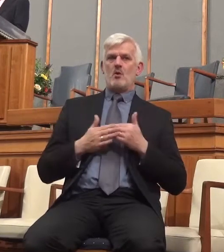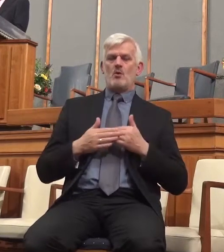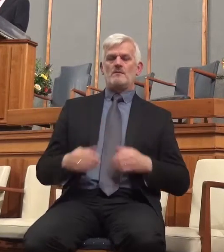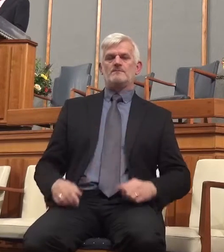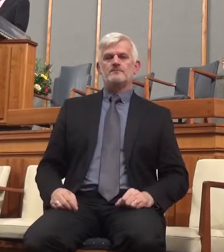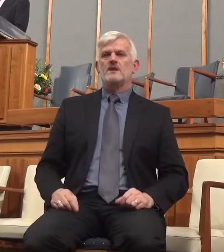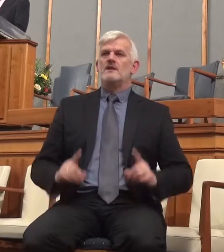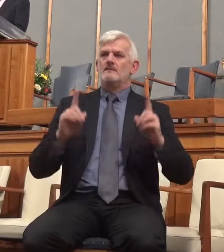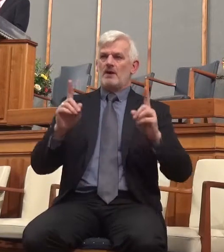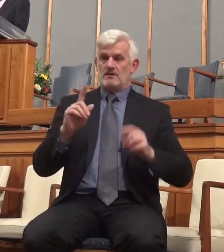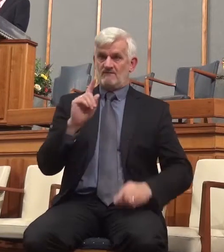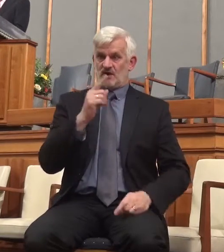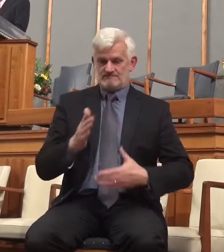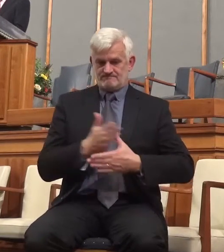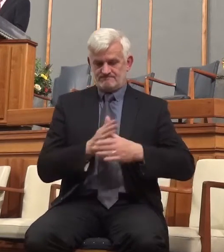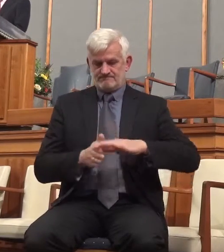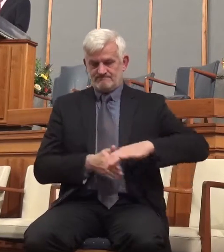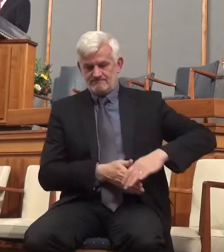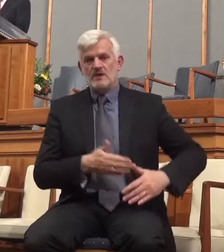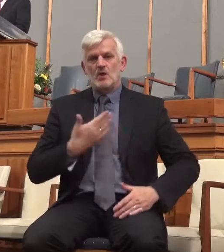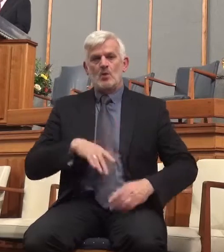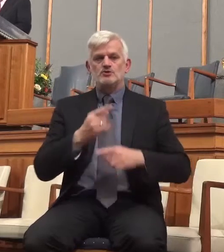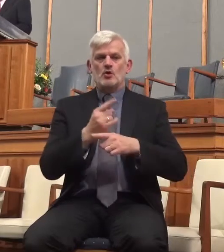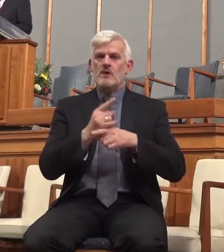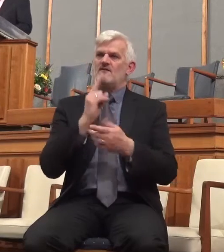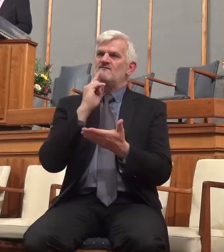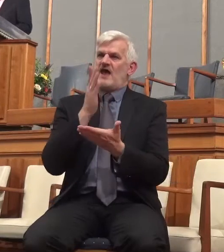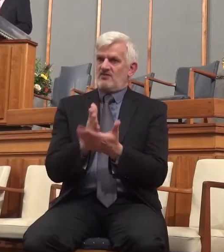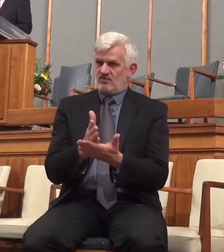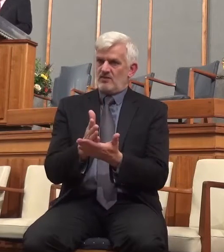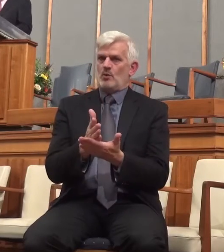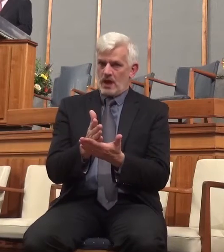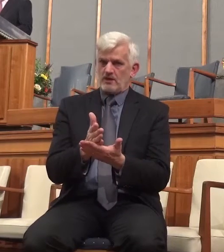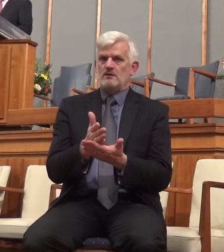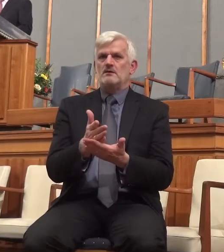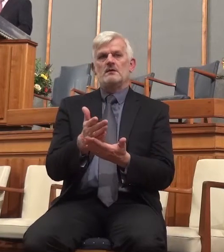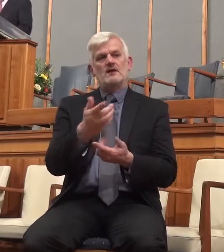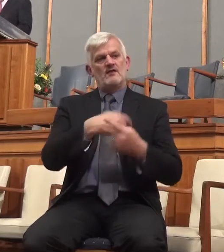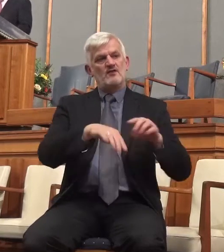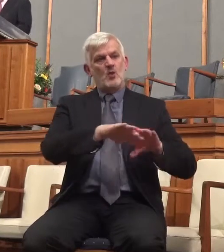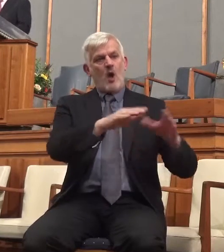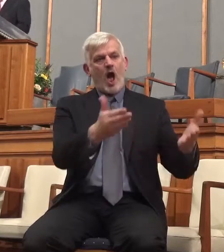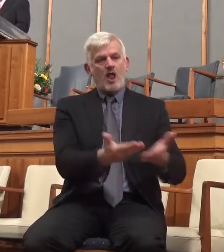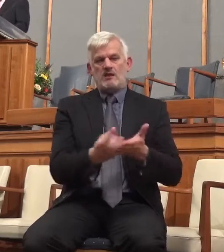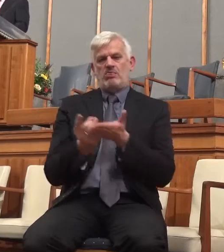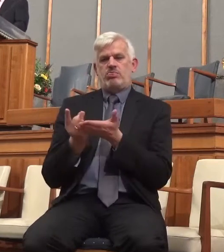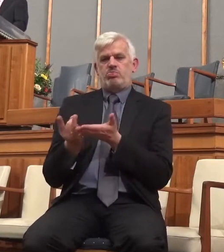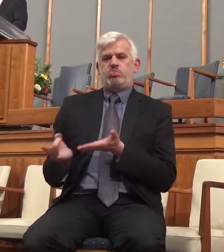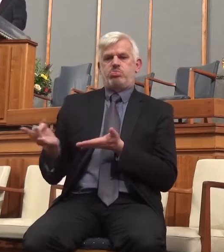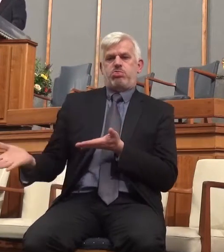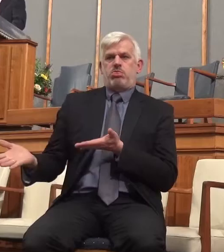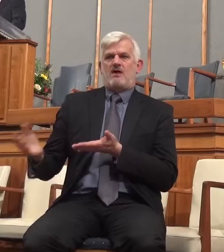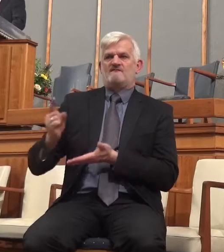faith in these days. These are days in the West, at least in this country, and in so much of the